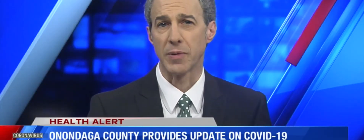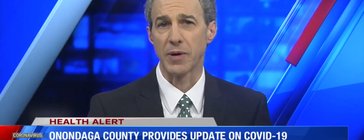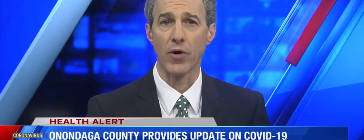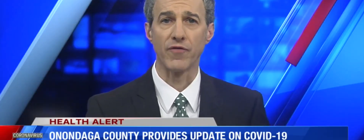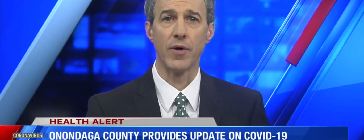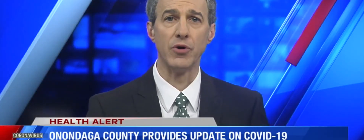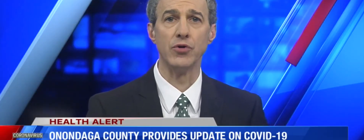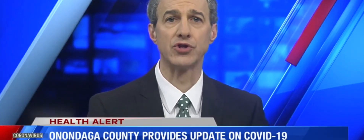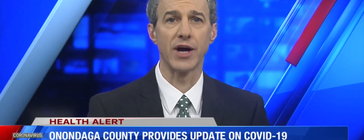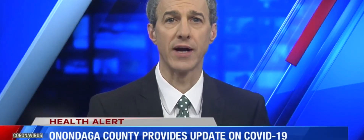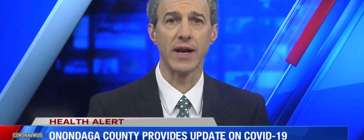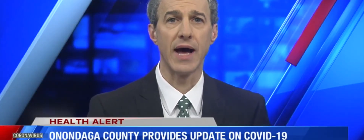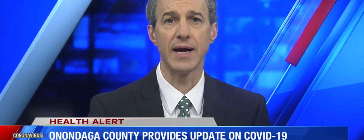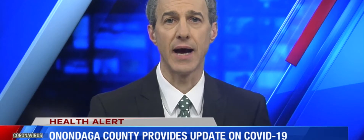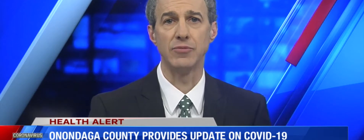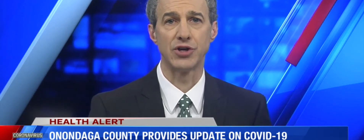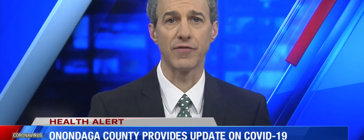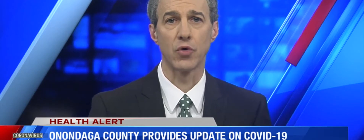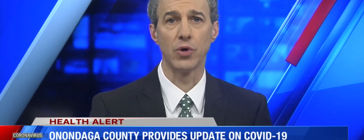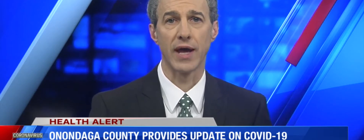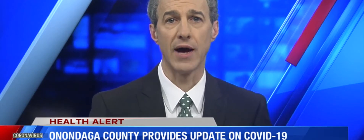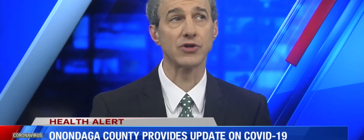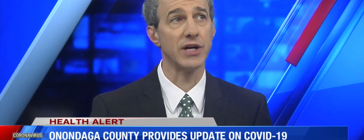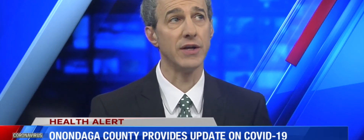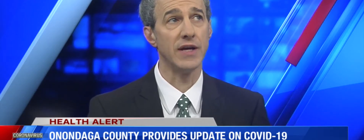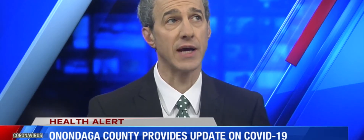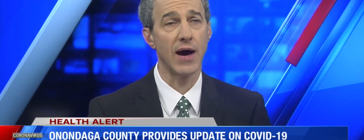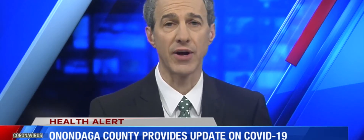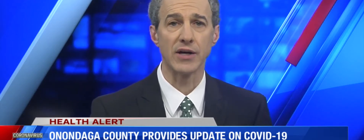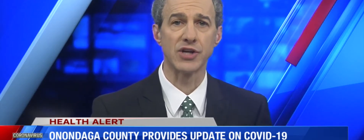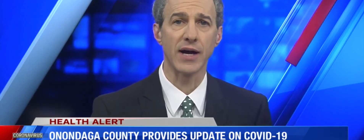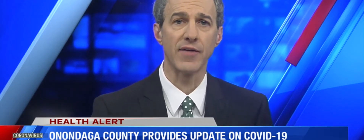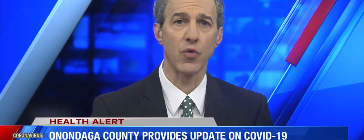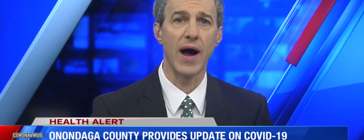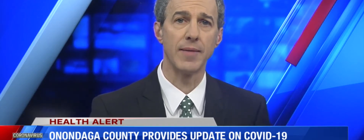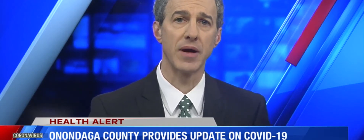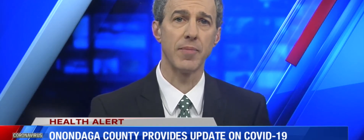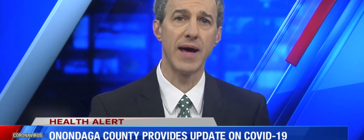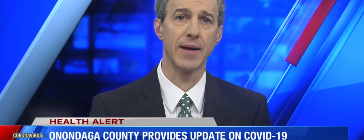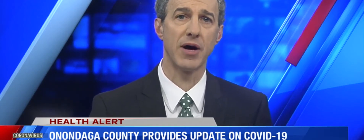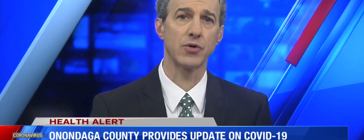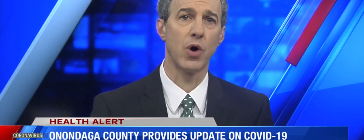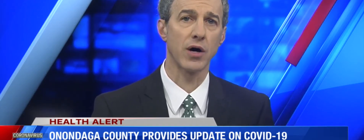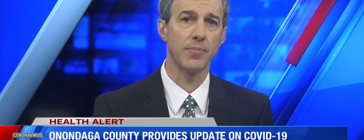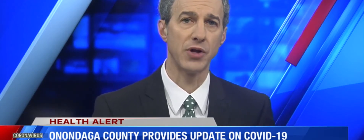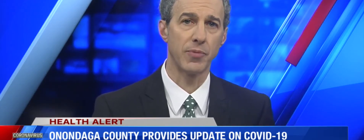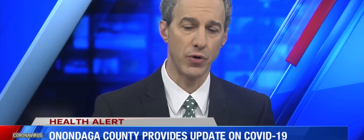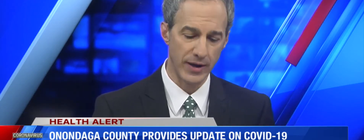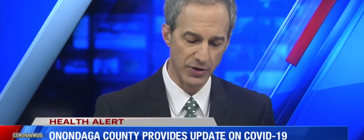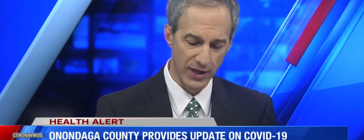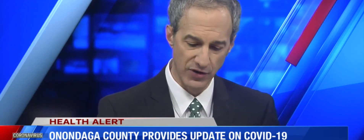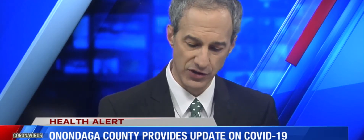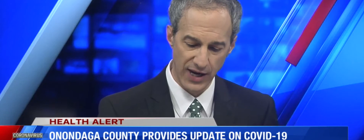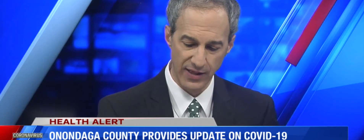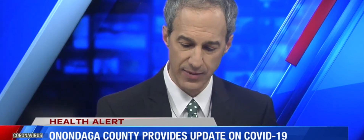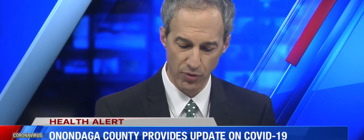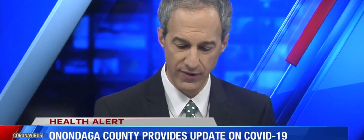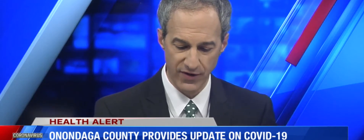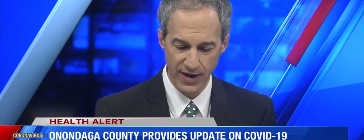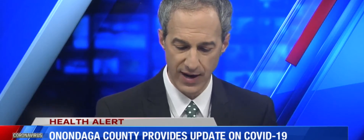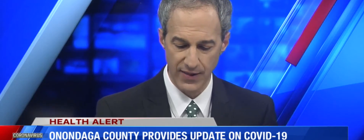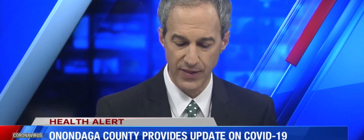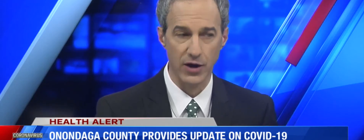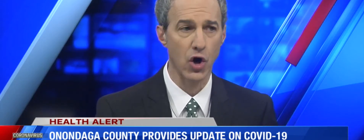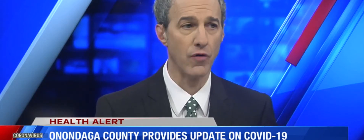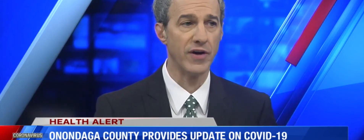A special report from News Channel 9. I'm Jeff Kulikowski. The County Executive Ryan McMahon about to walk up to the podium to give his daily